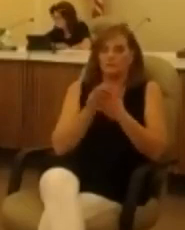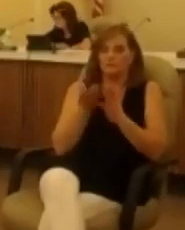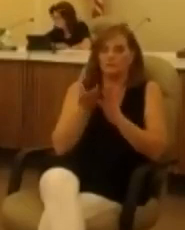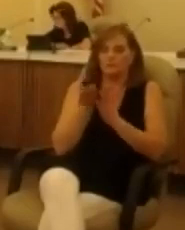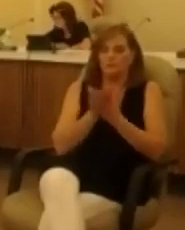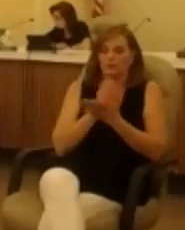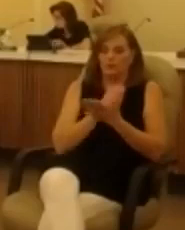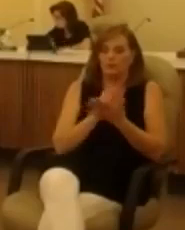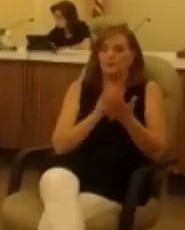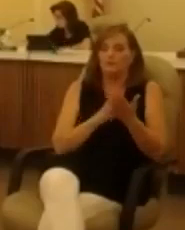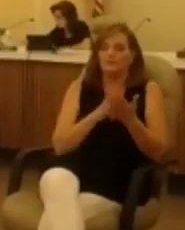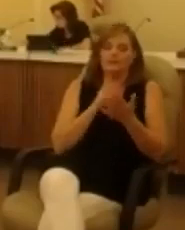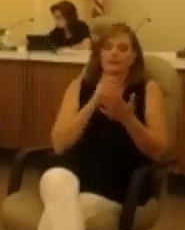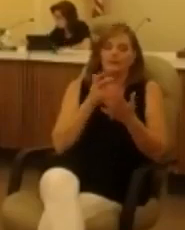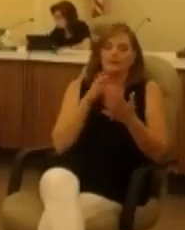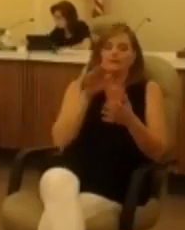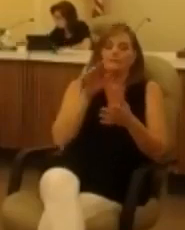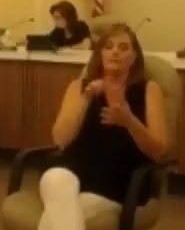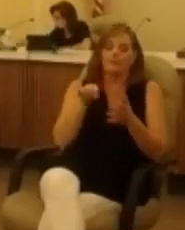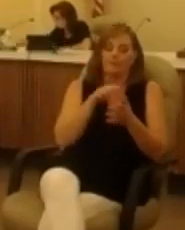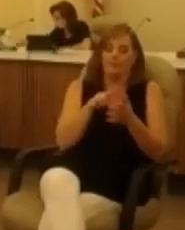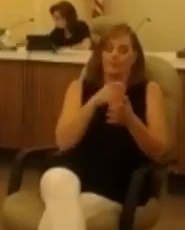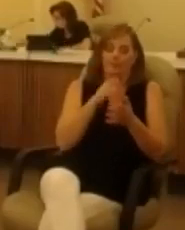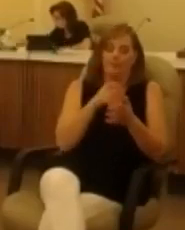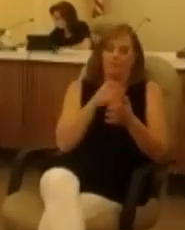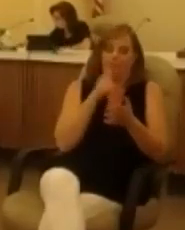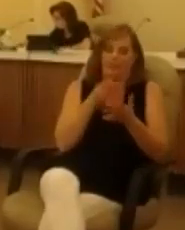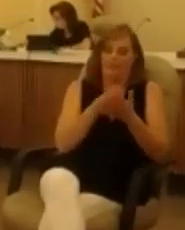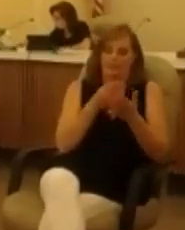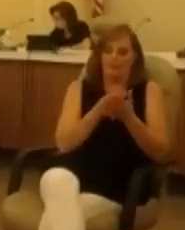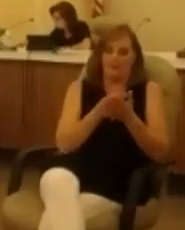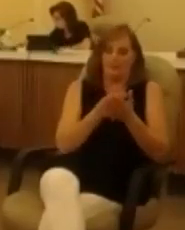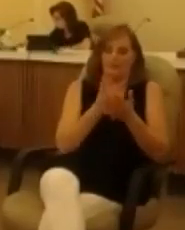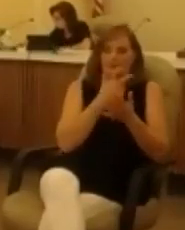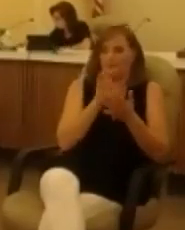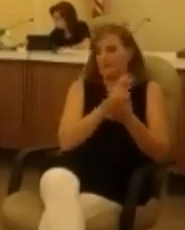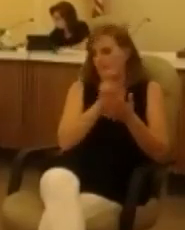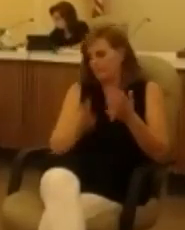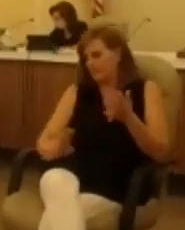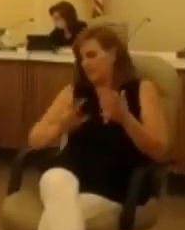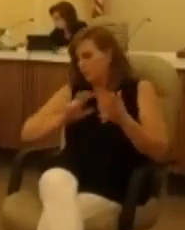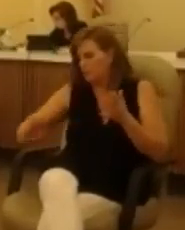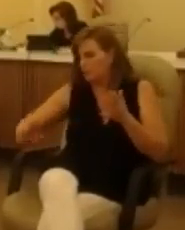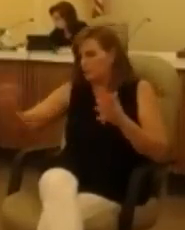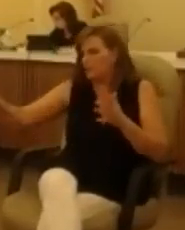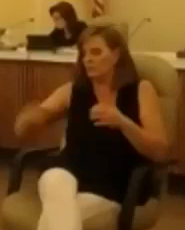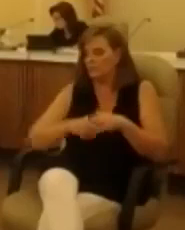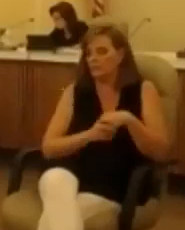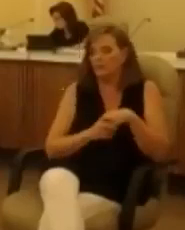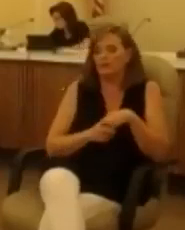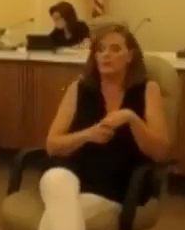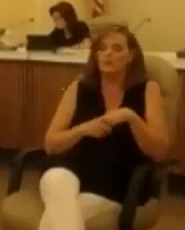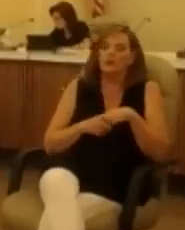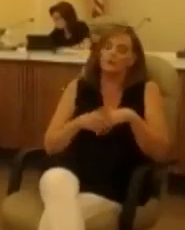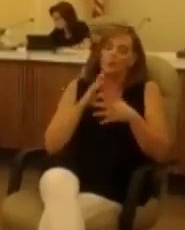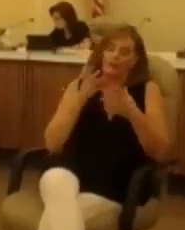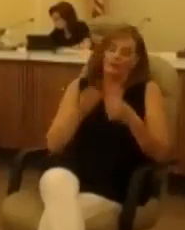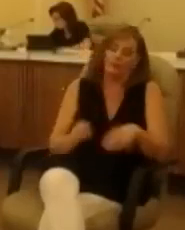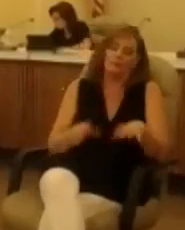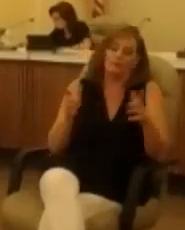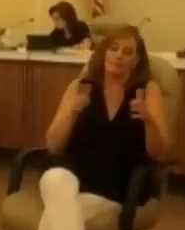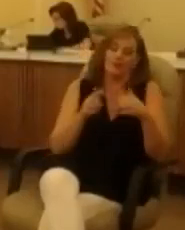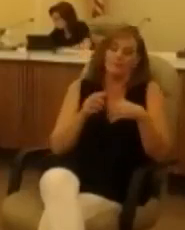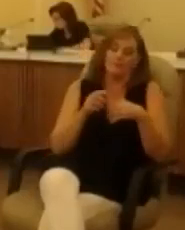not subject to COVID, whereas stuff in the general fund, because of the loss of sales tax revenue,